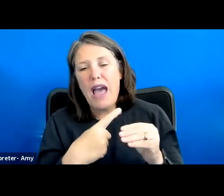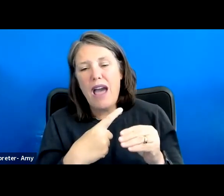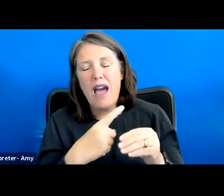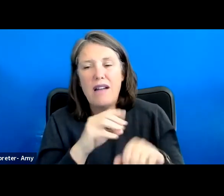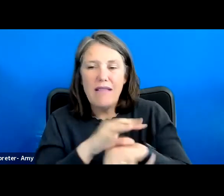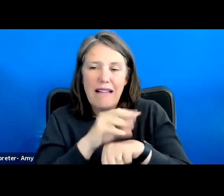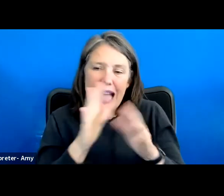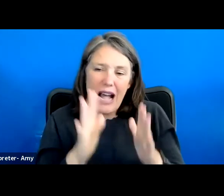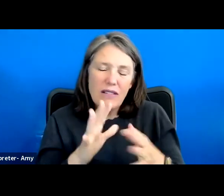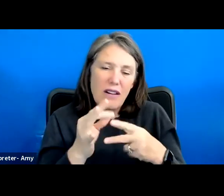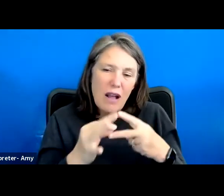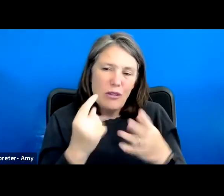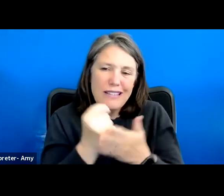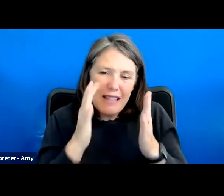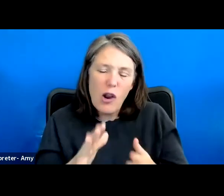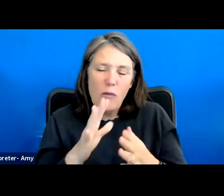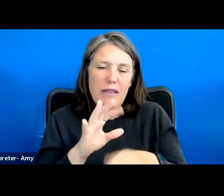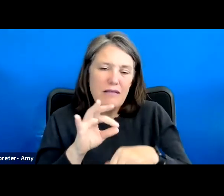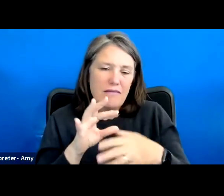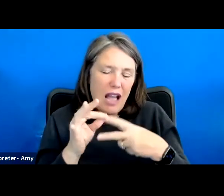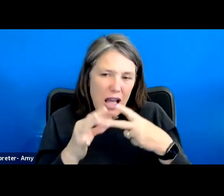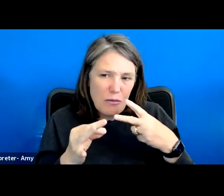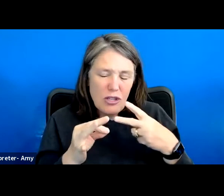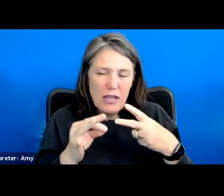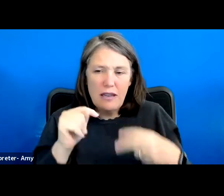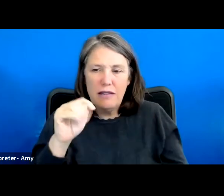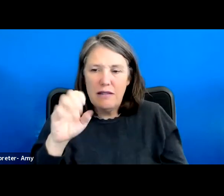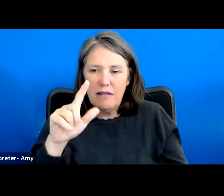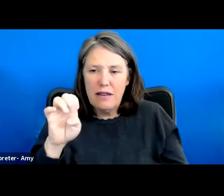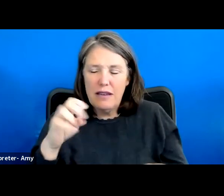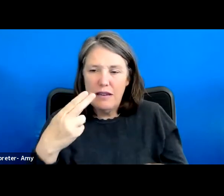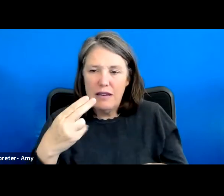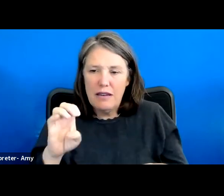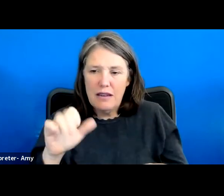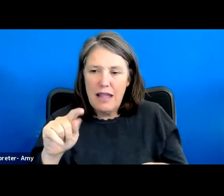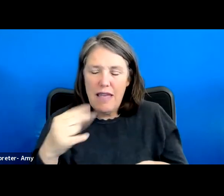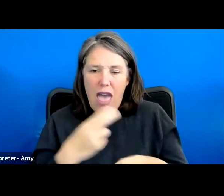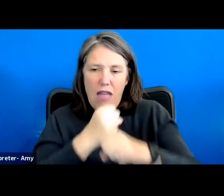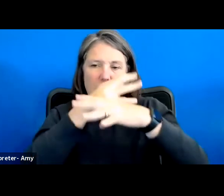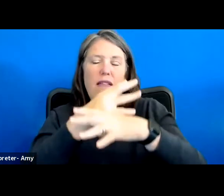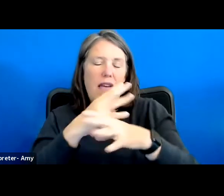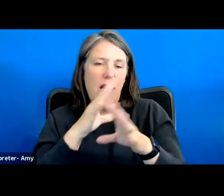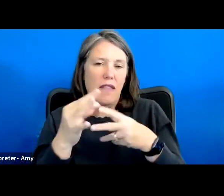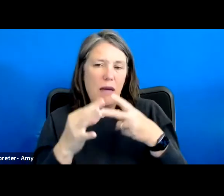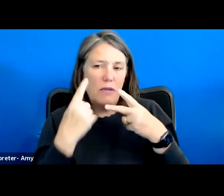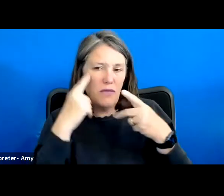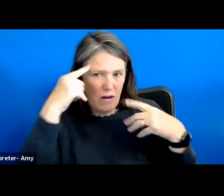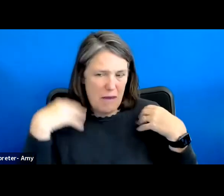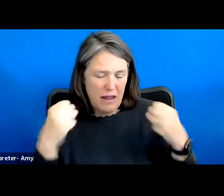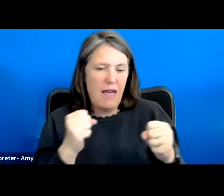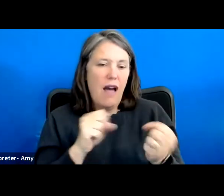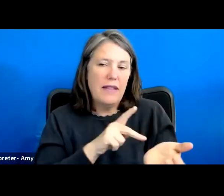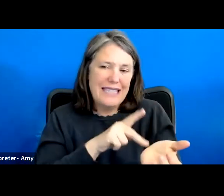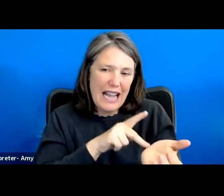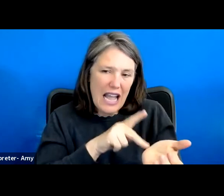counselor options, therapist options, telehealth options for mental health, and